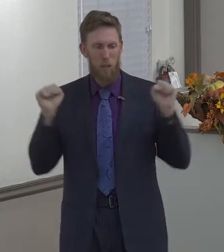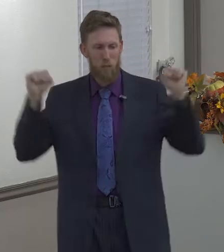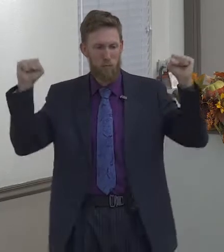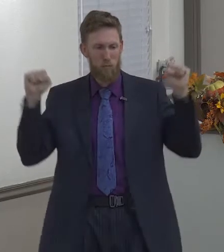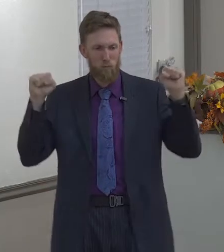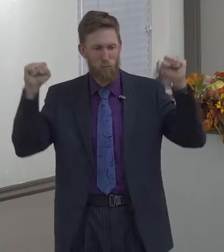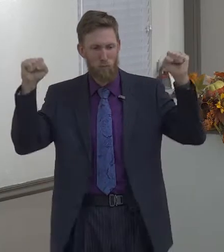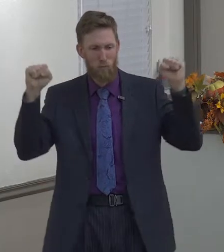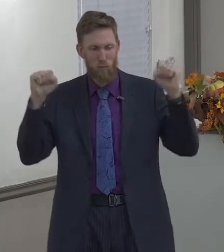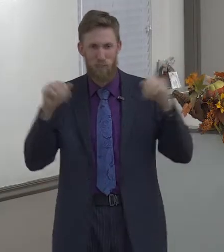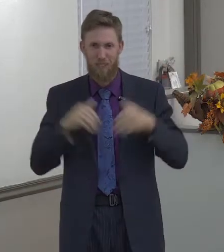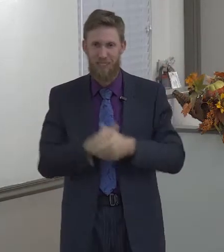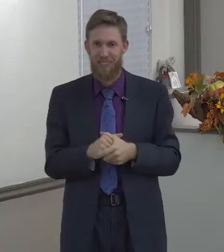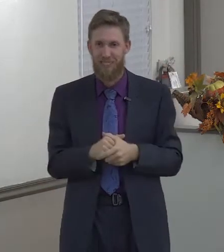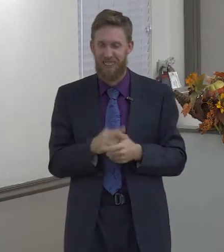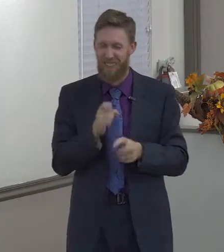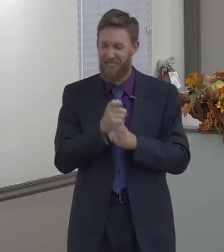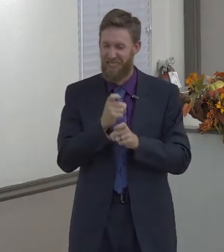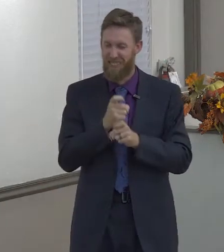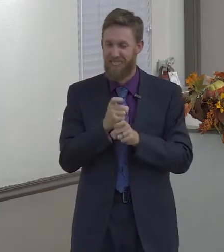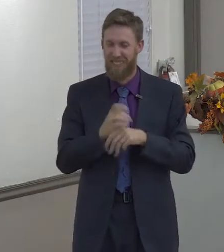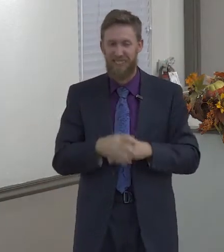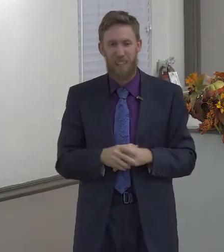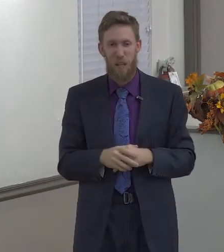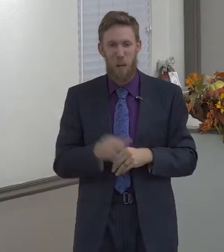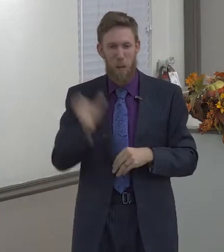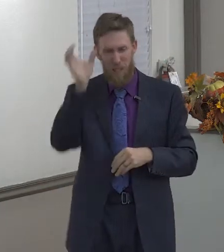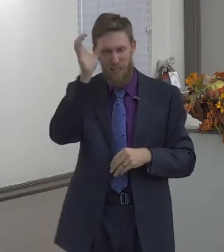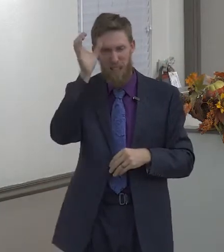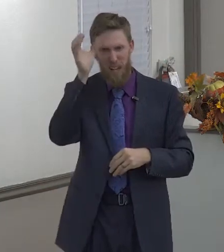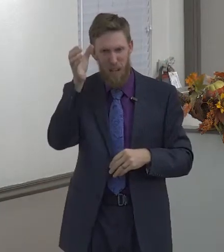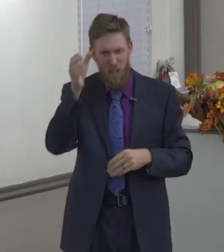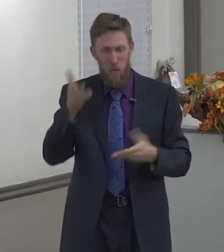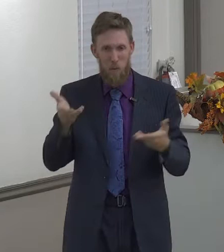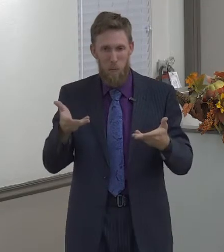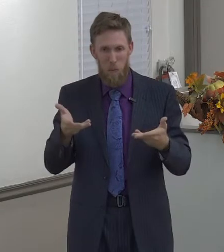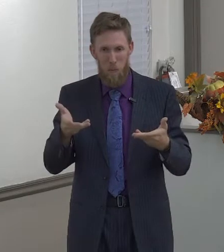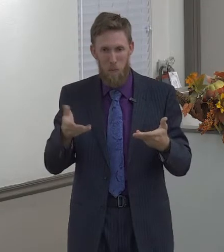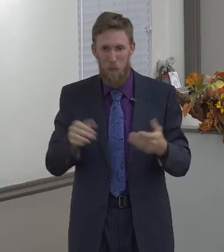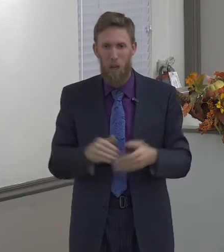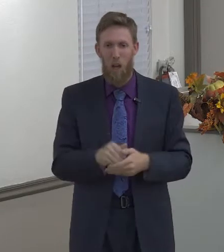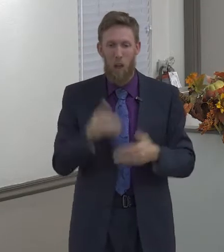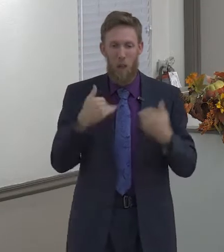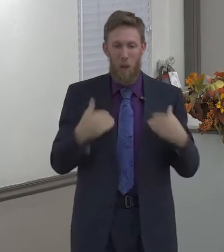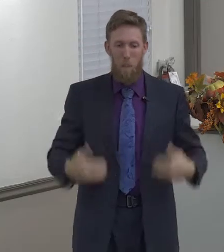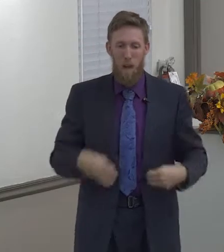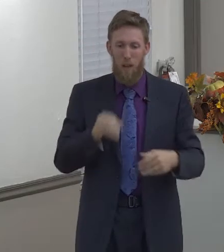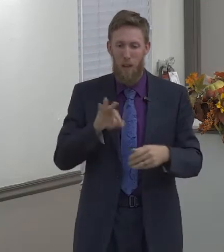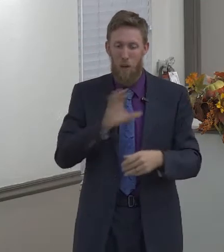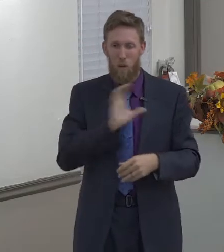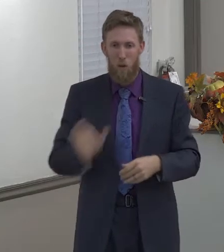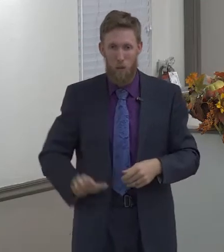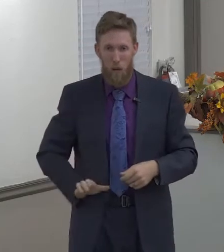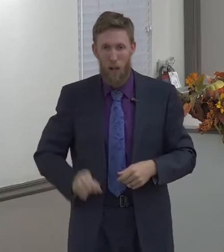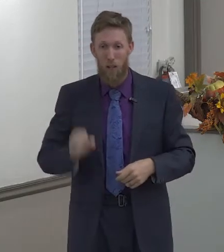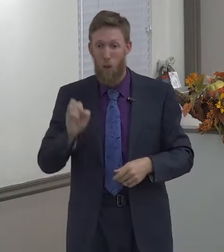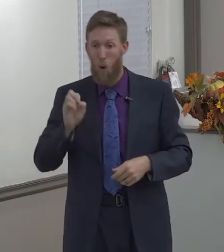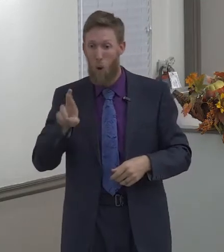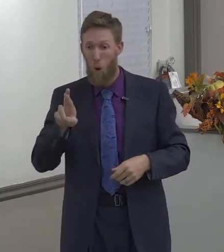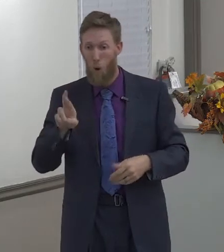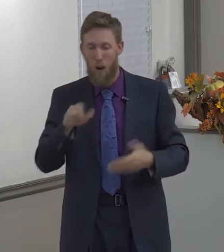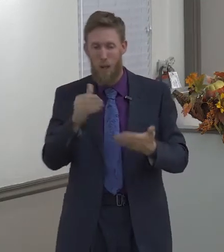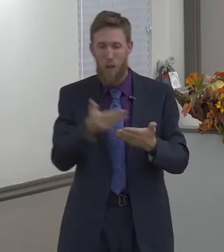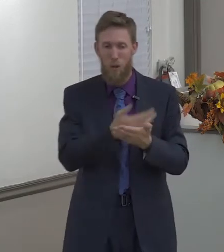is illustrated quite heavily throughout the Bible as a body. It is the way that